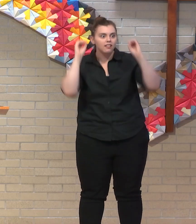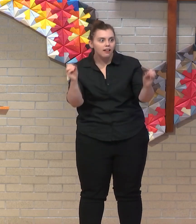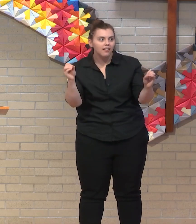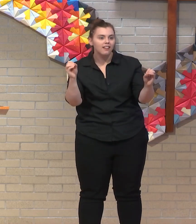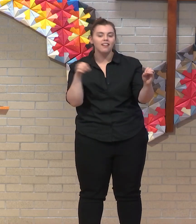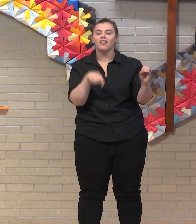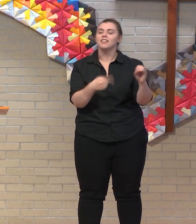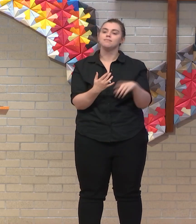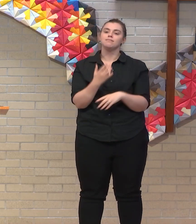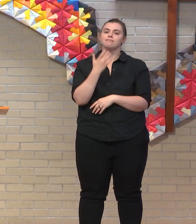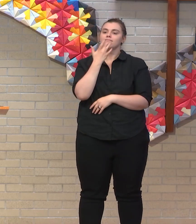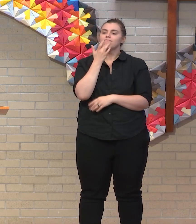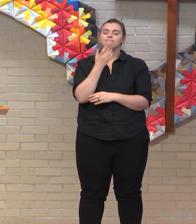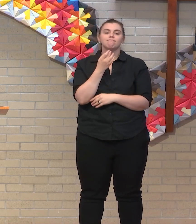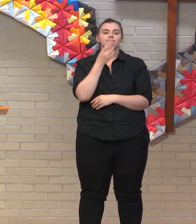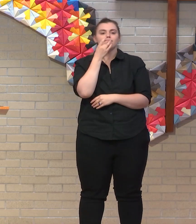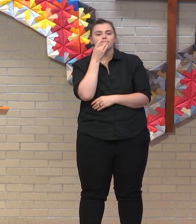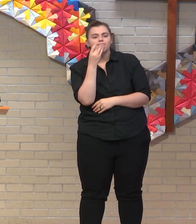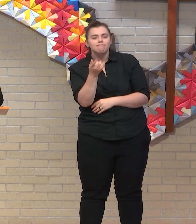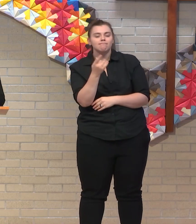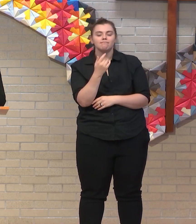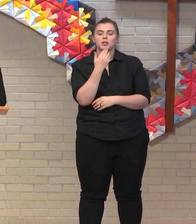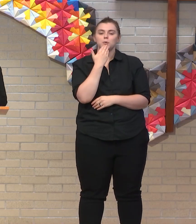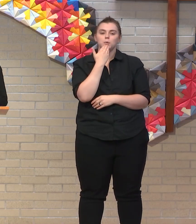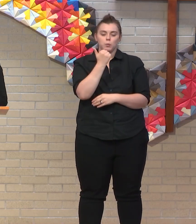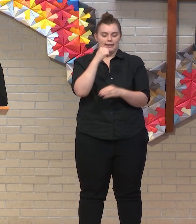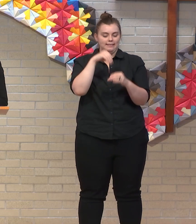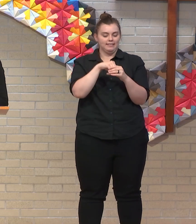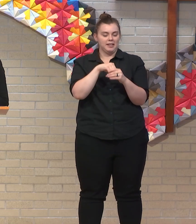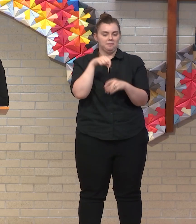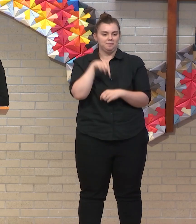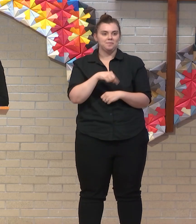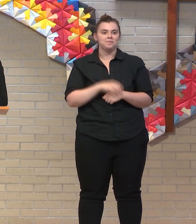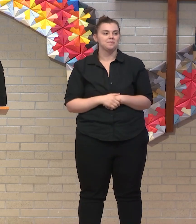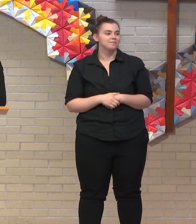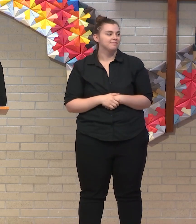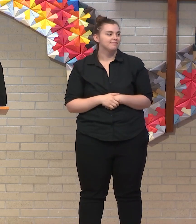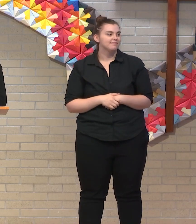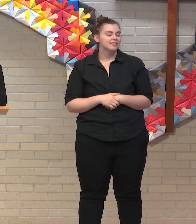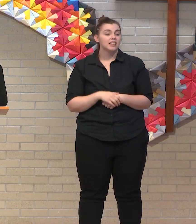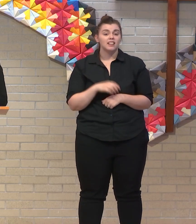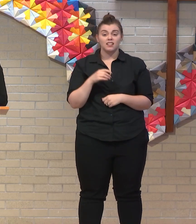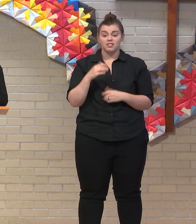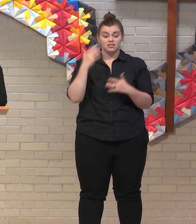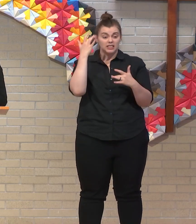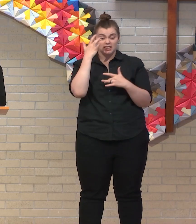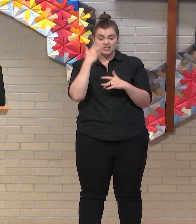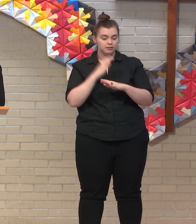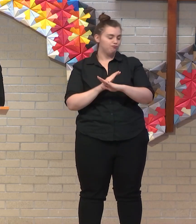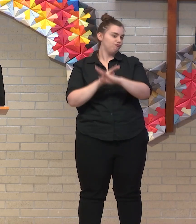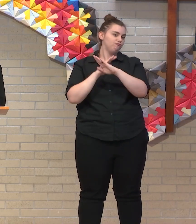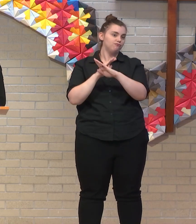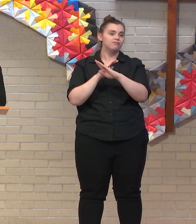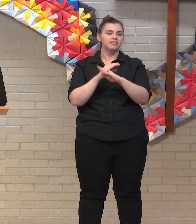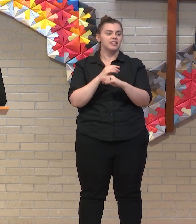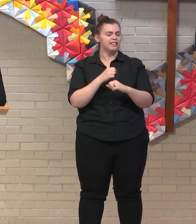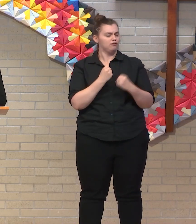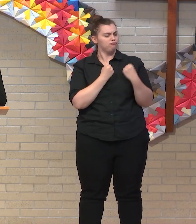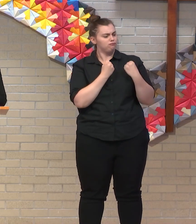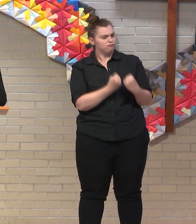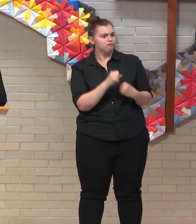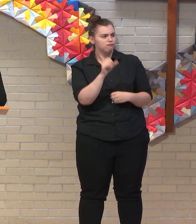are crisp, crimson, and sweet inside, that resist disease and are sturdy in